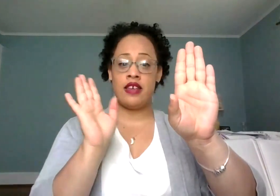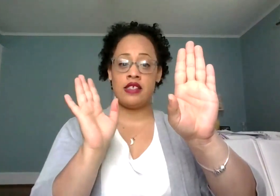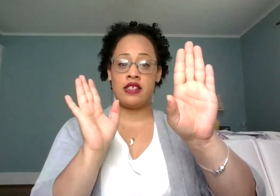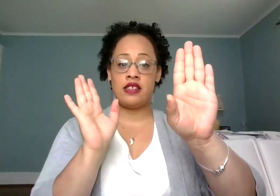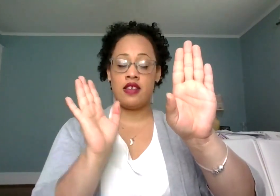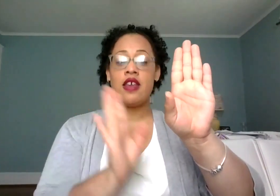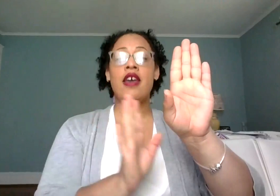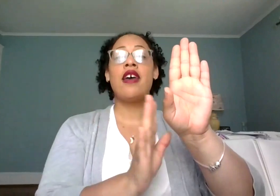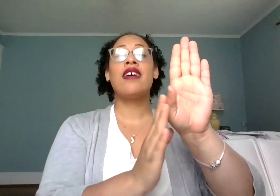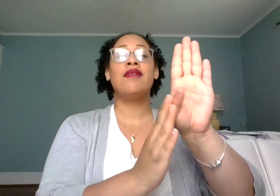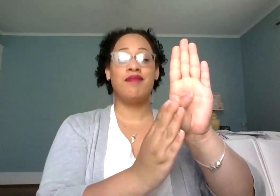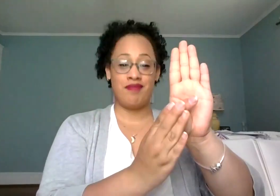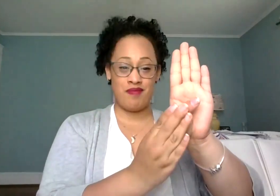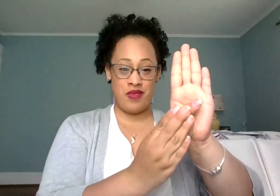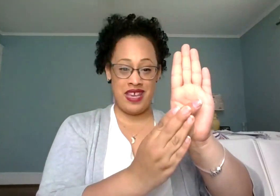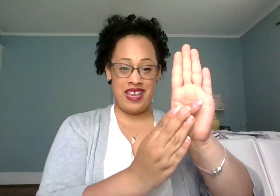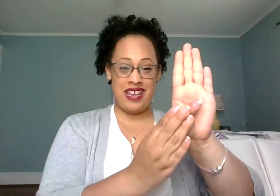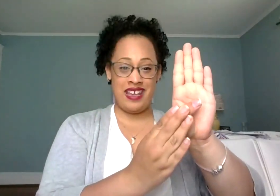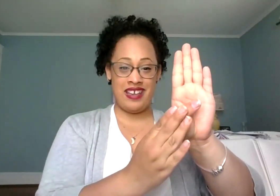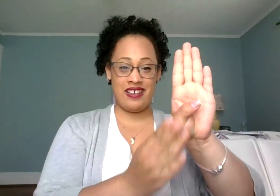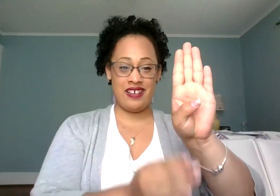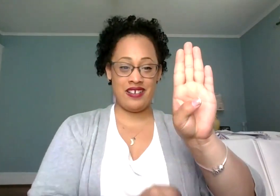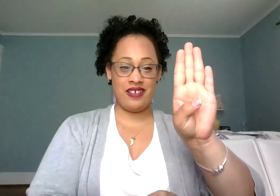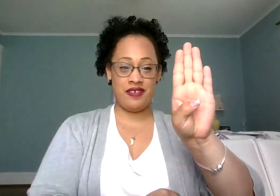this. B.